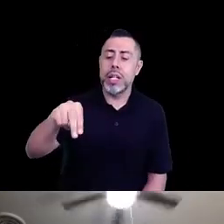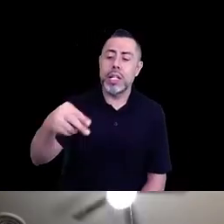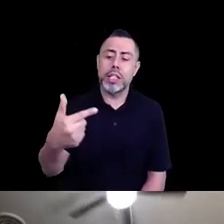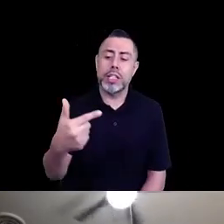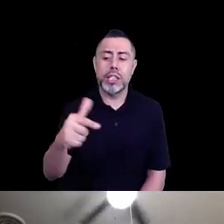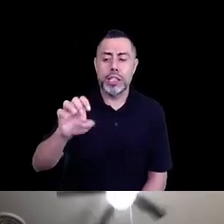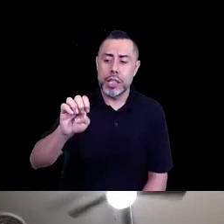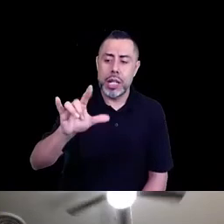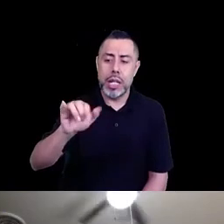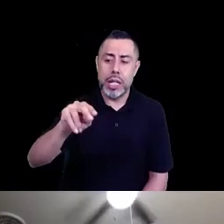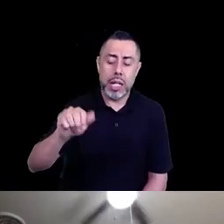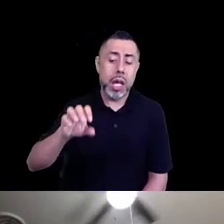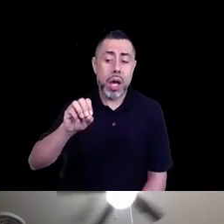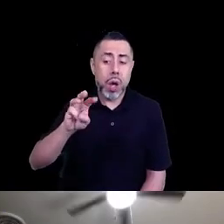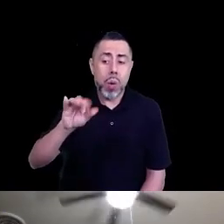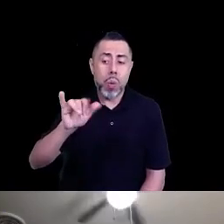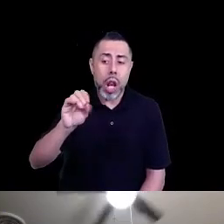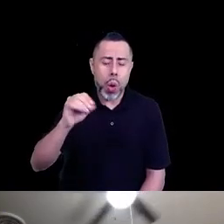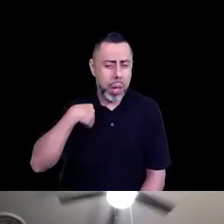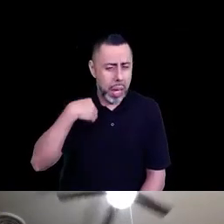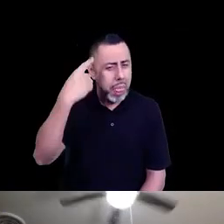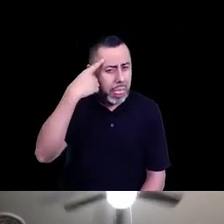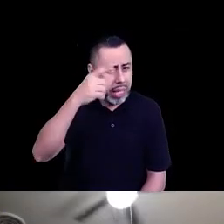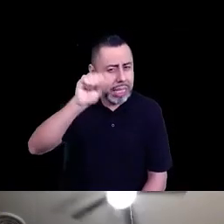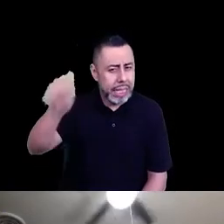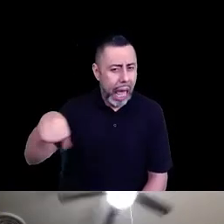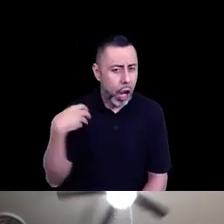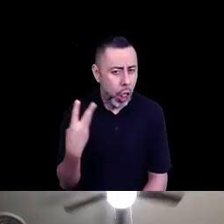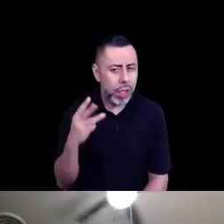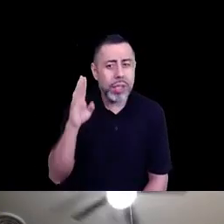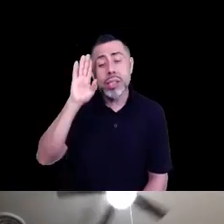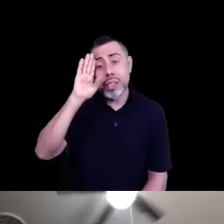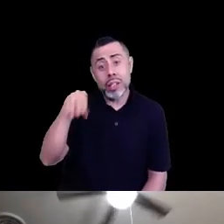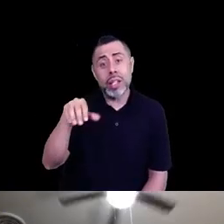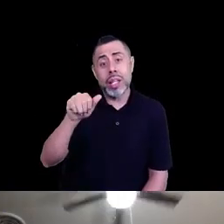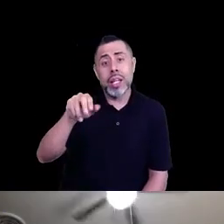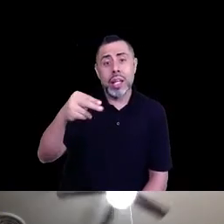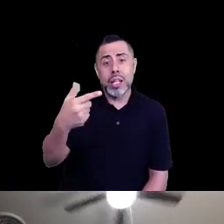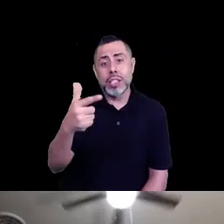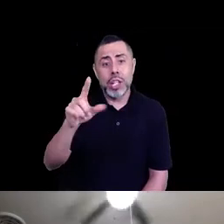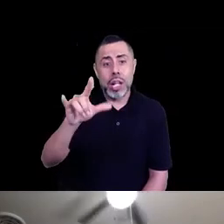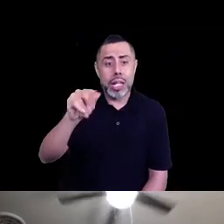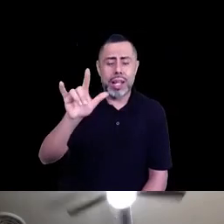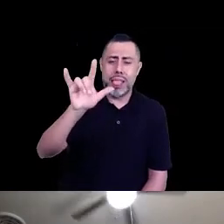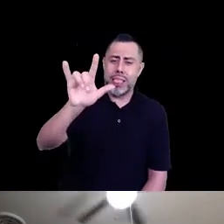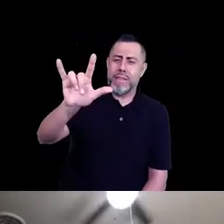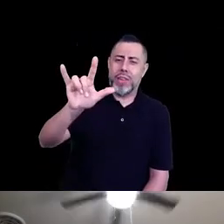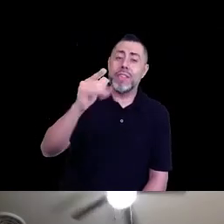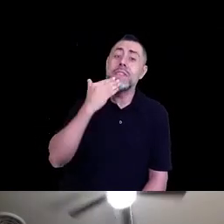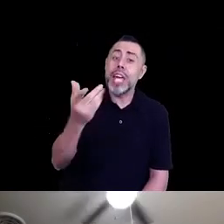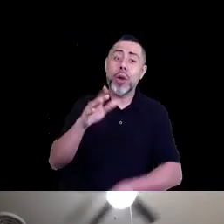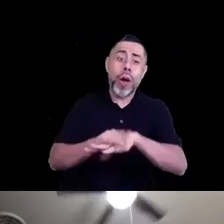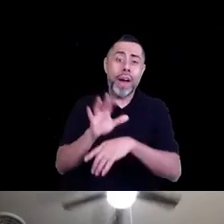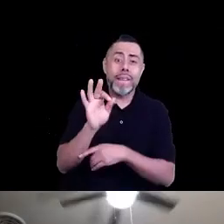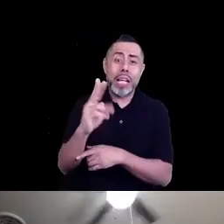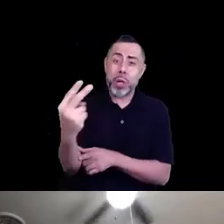in Seattle. Angelina, we love you. Thank you for being with us tonight on Facebook. And